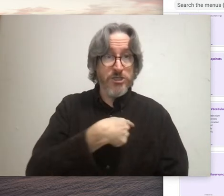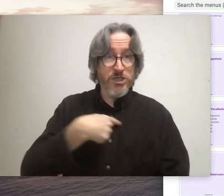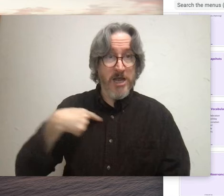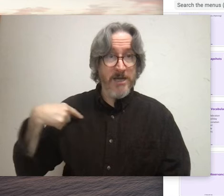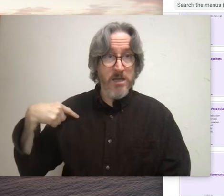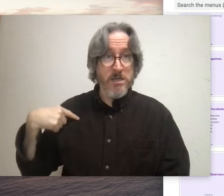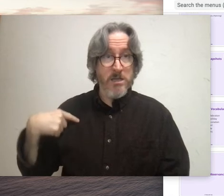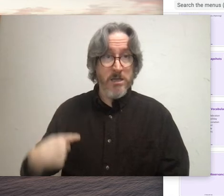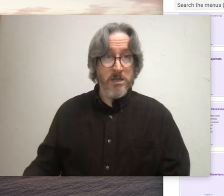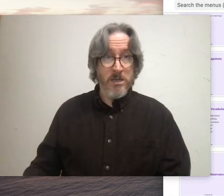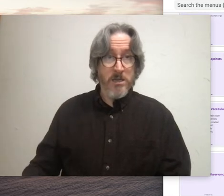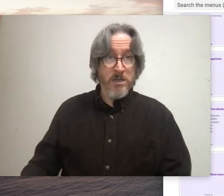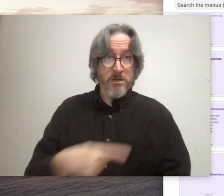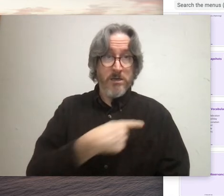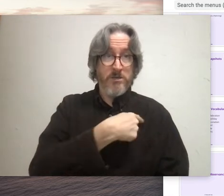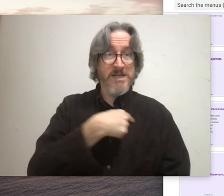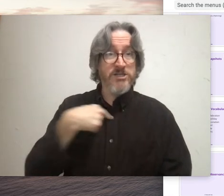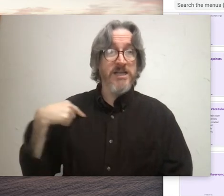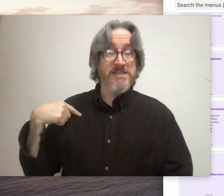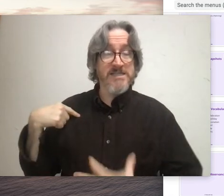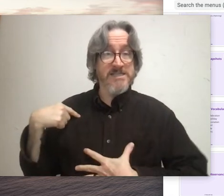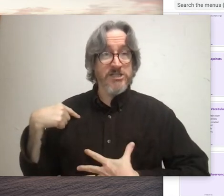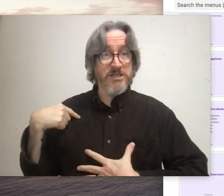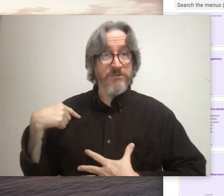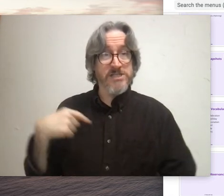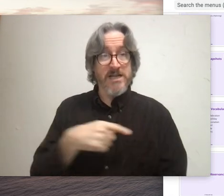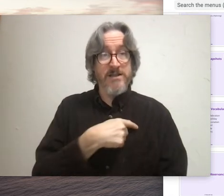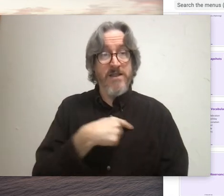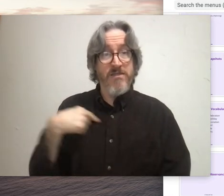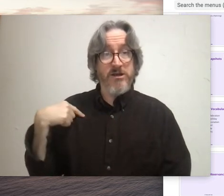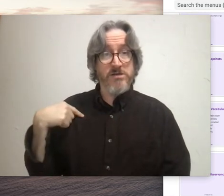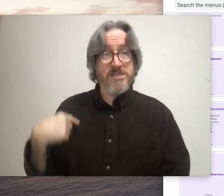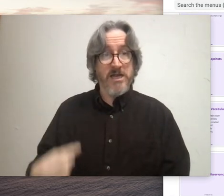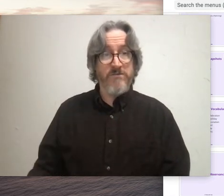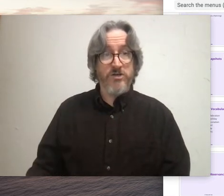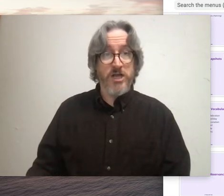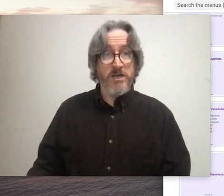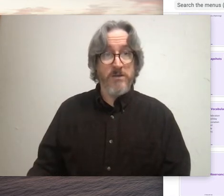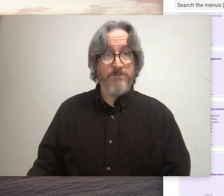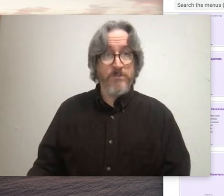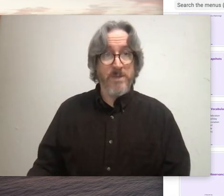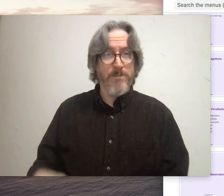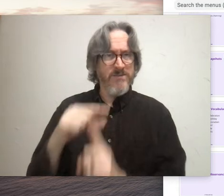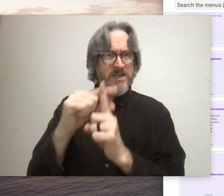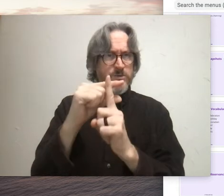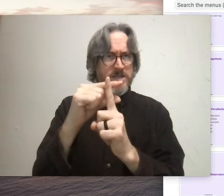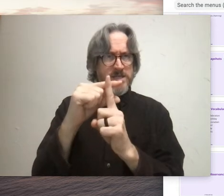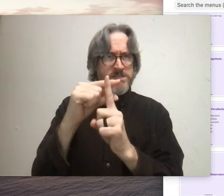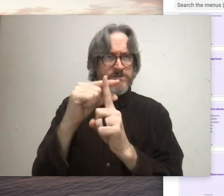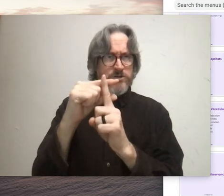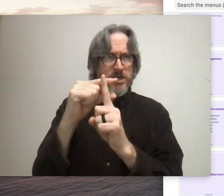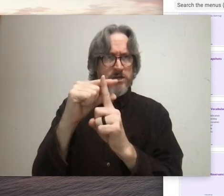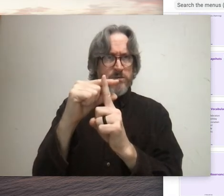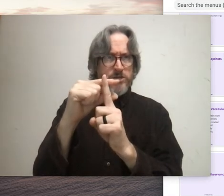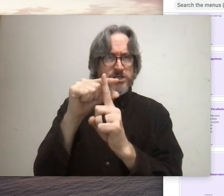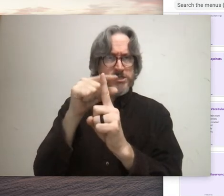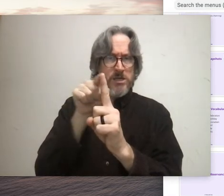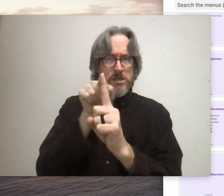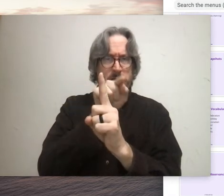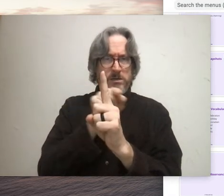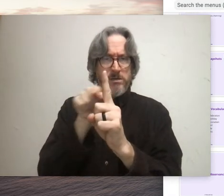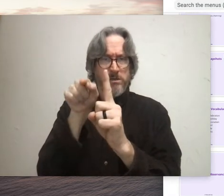Chinese, China. There's actually, this is actually a different sign than their sign for China. I believe they do this for China,